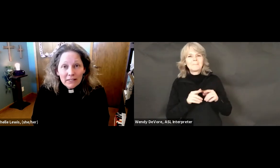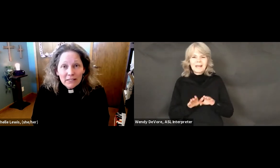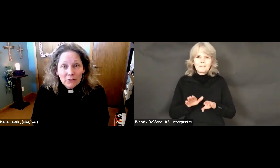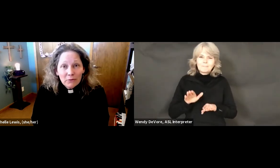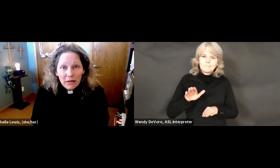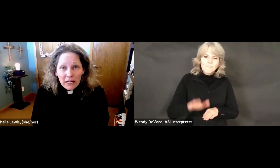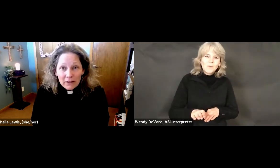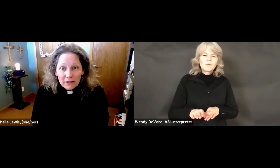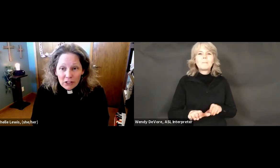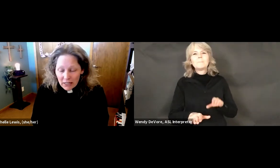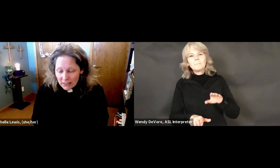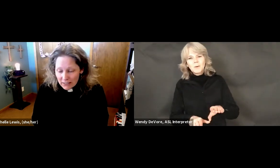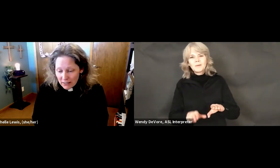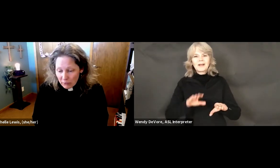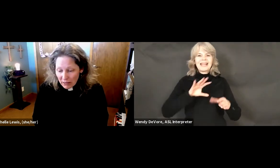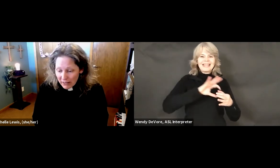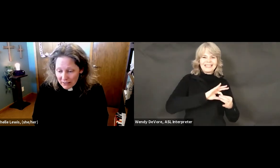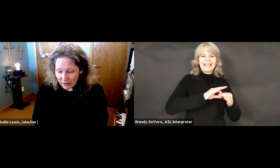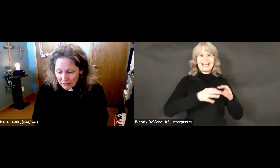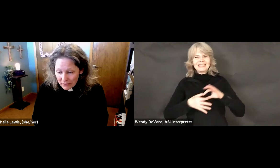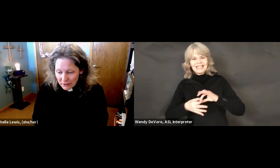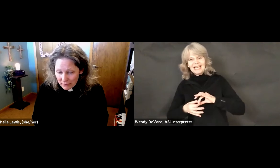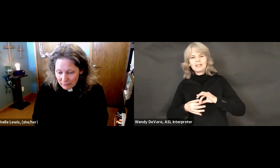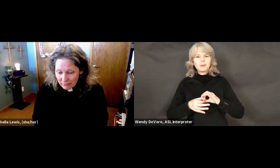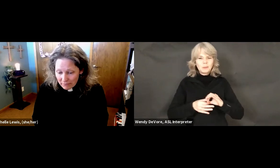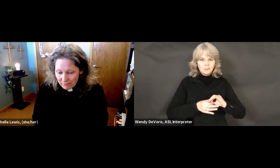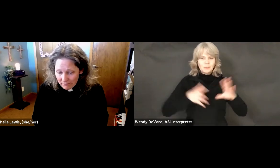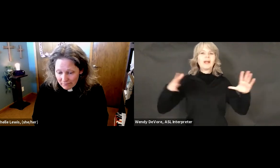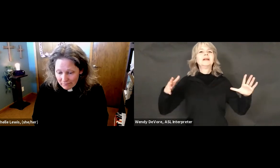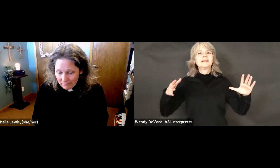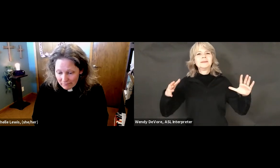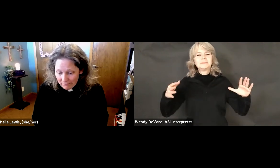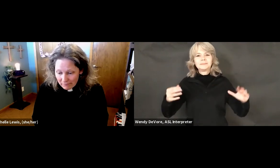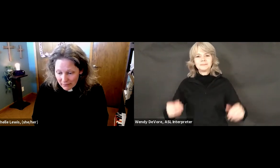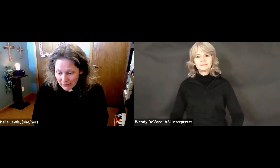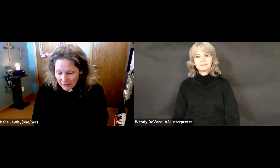calling us to break the chains that bind others.